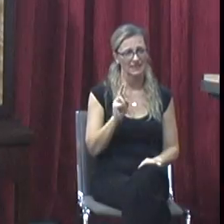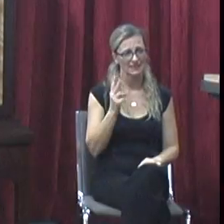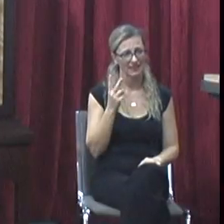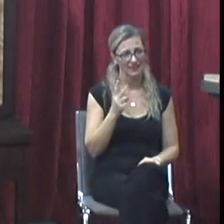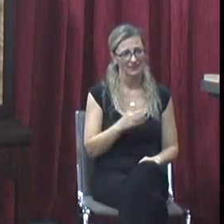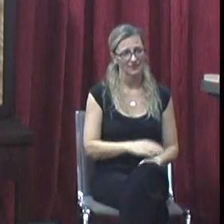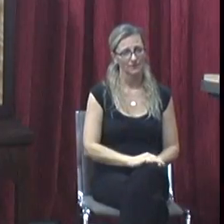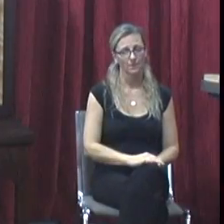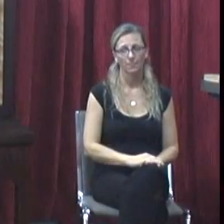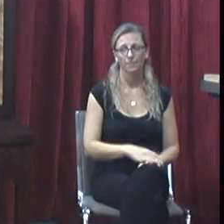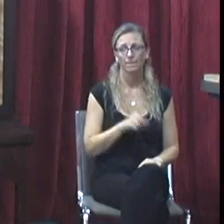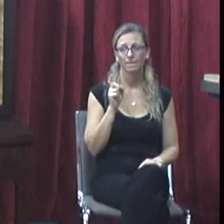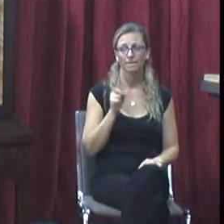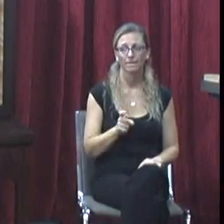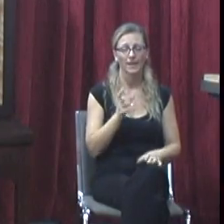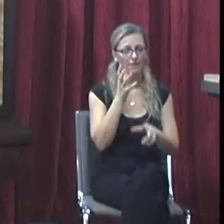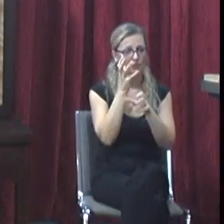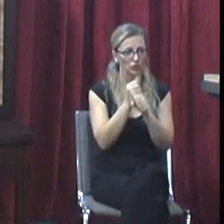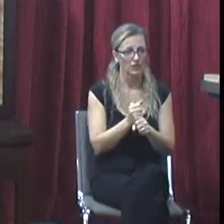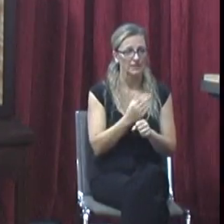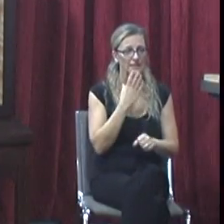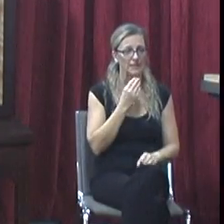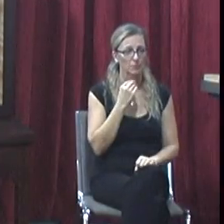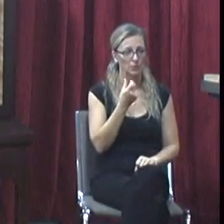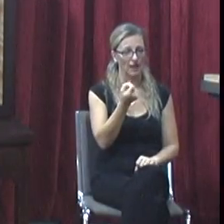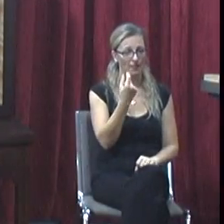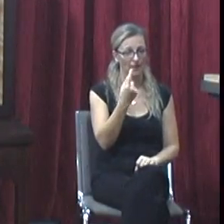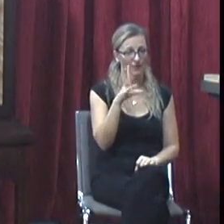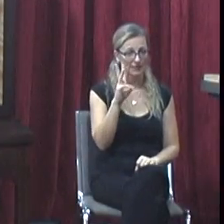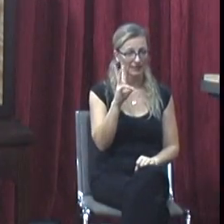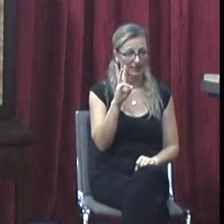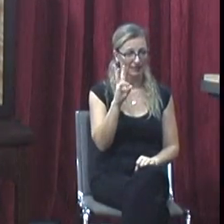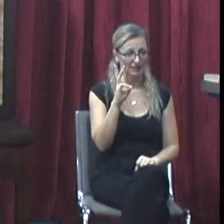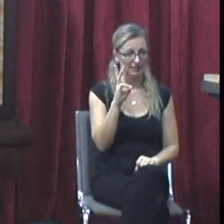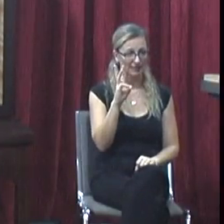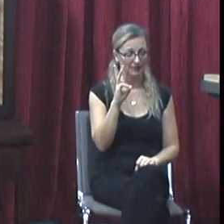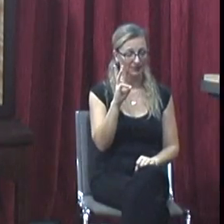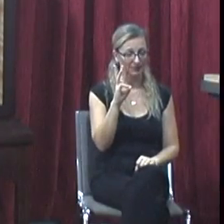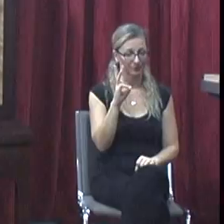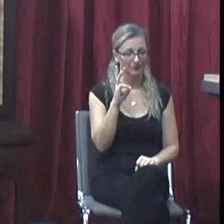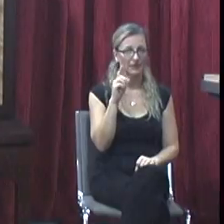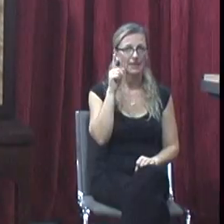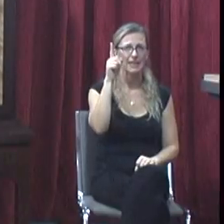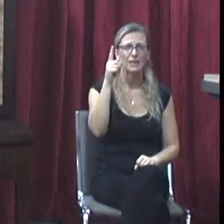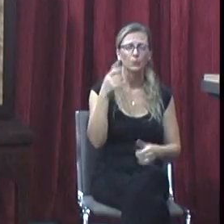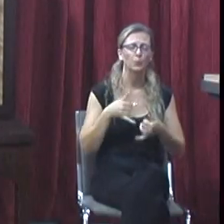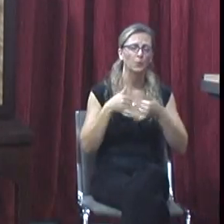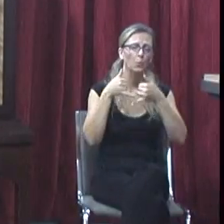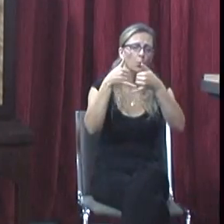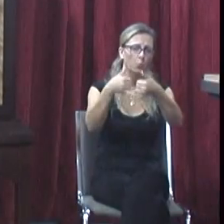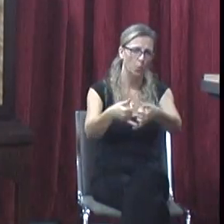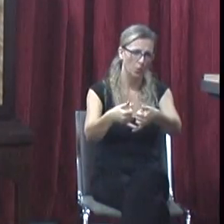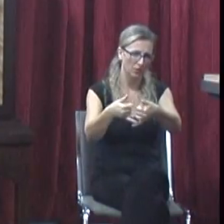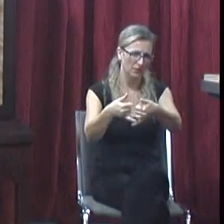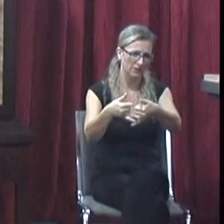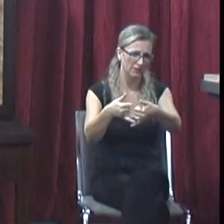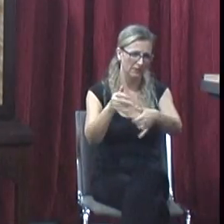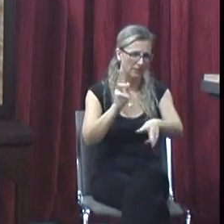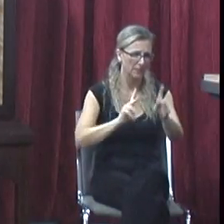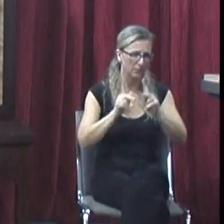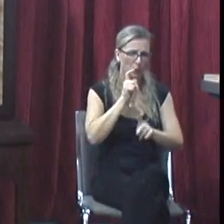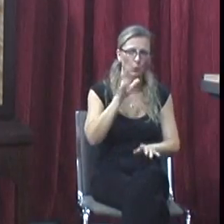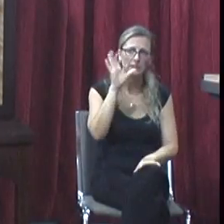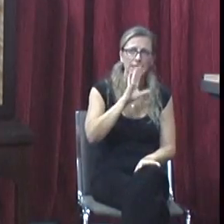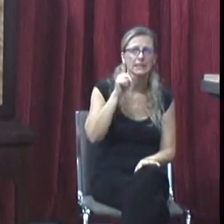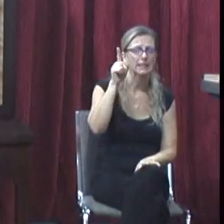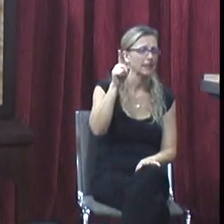trust Hebrews 11:6. He is a rewarder of those who seek him. And this is a tough one